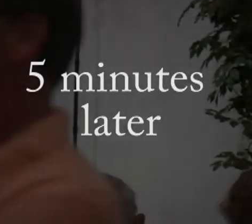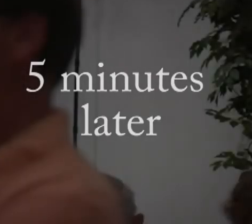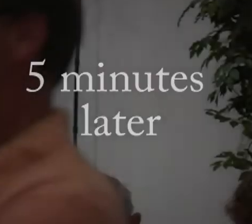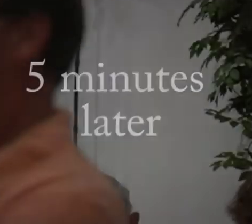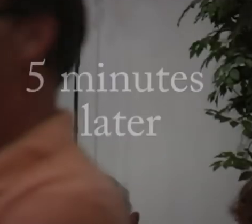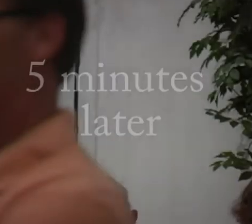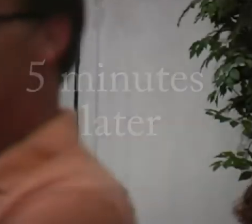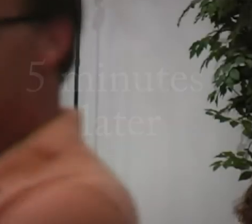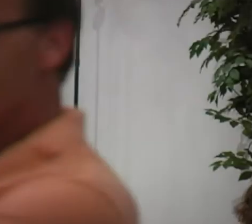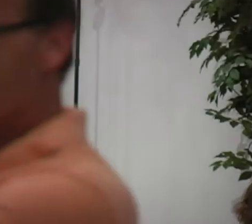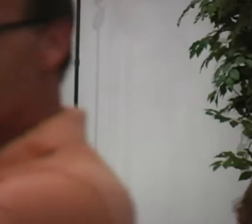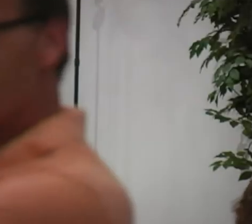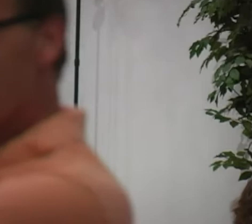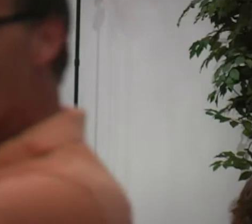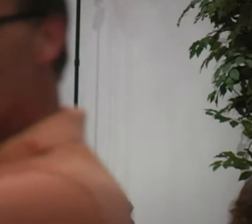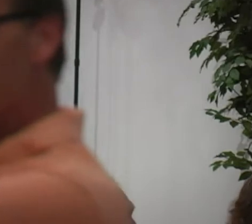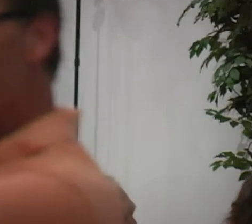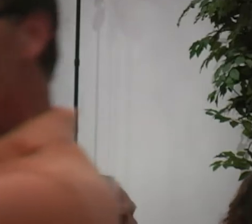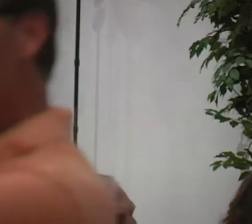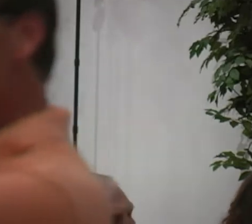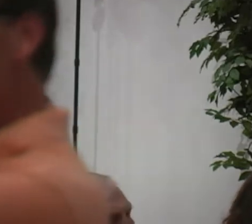We can come back together.